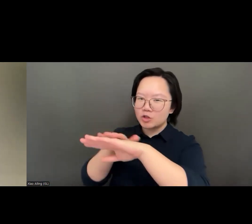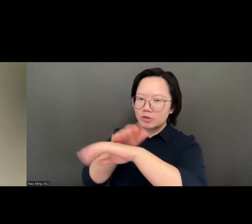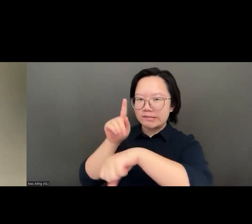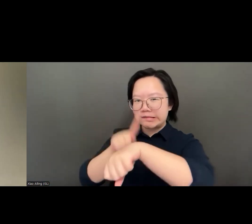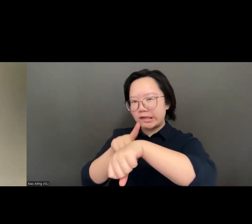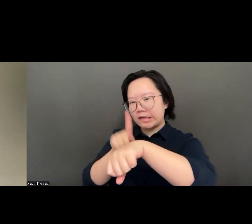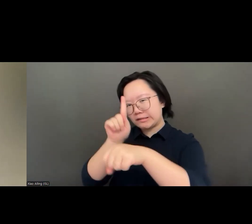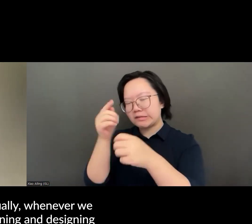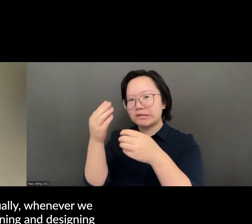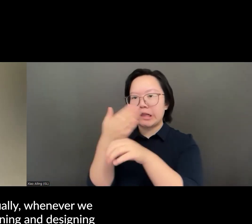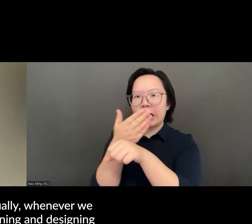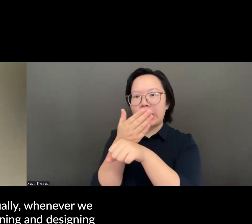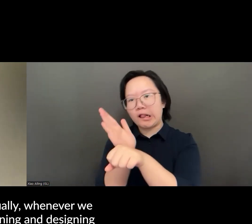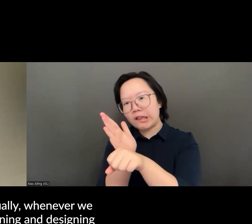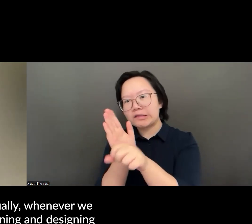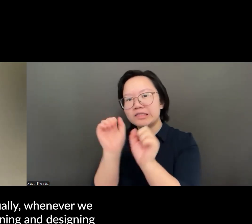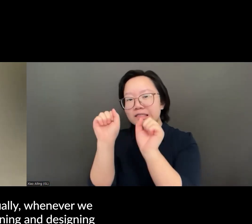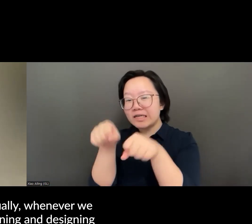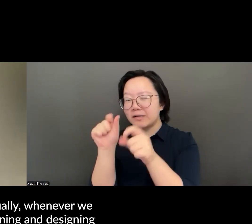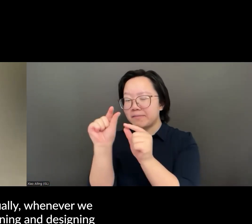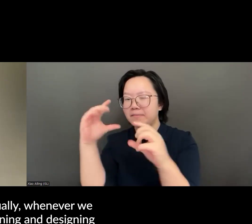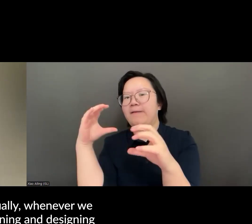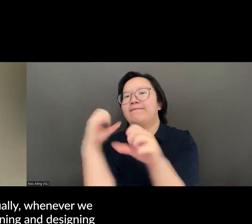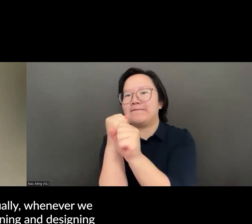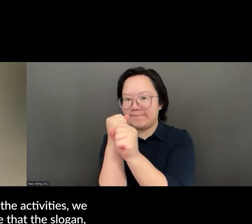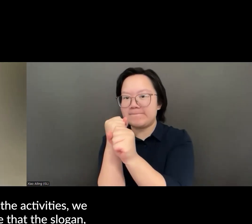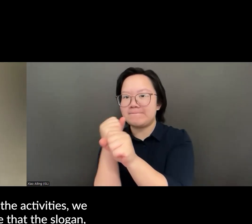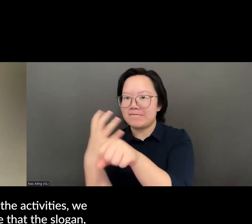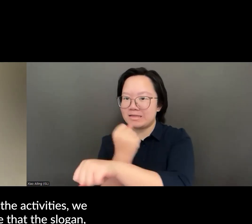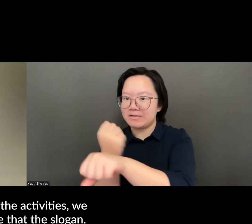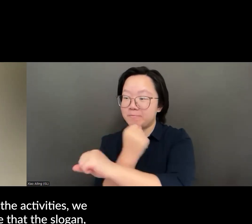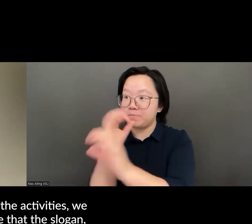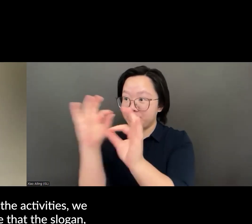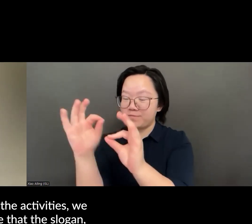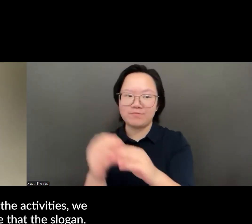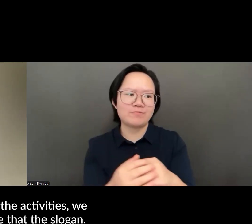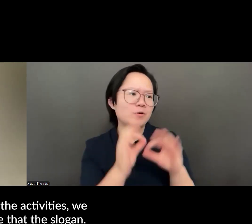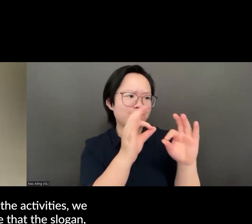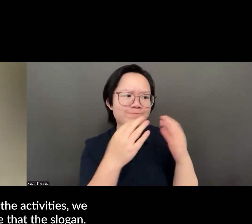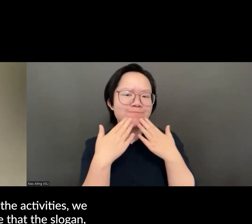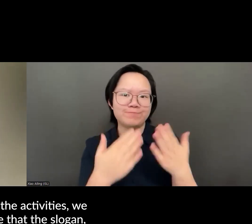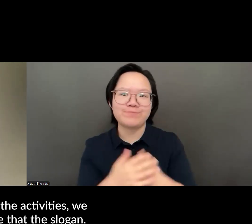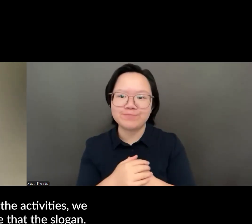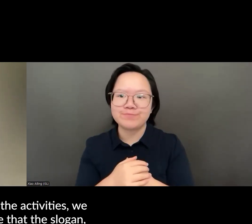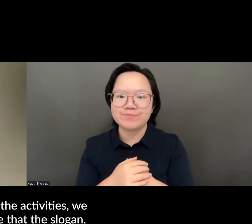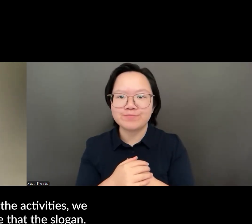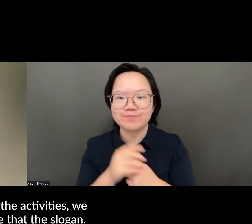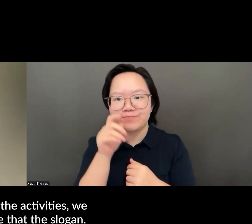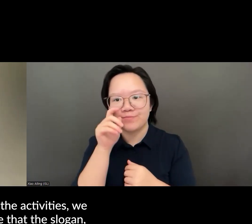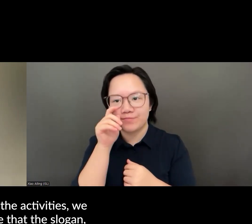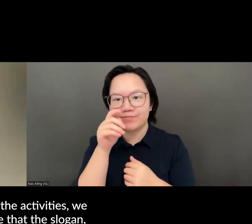thank you. So actually, whenever we are planning and designing any of the activities, we believe that